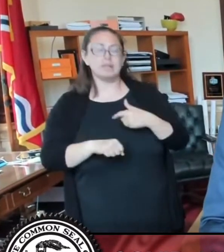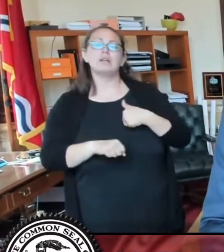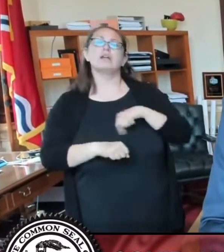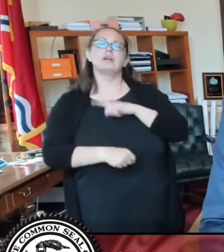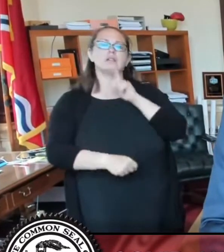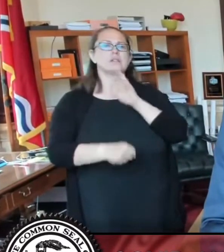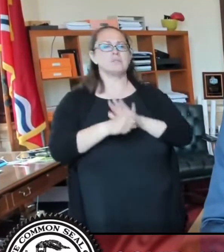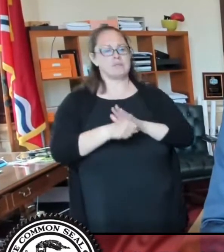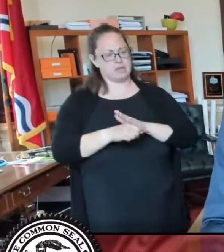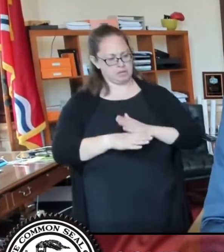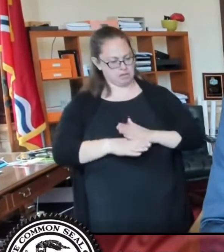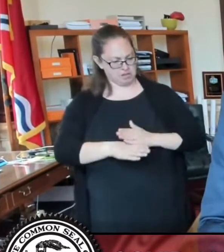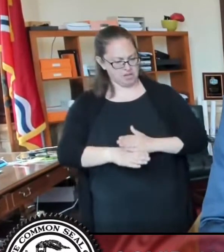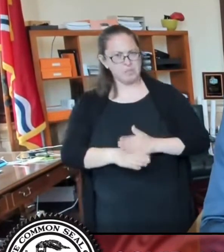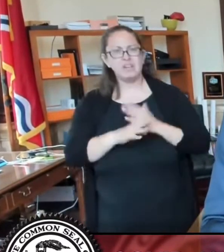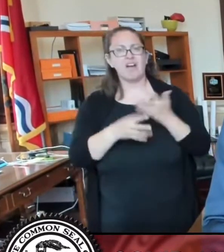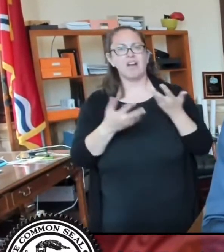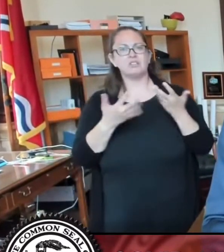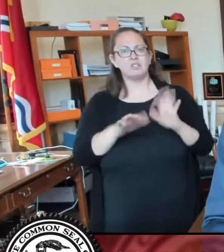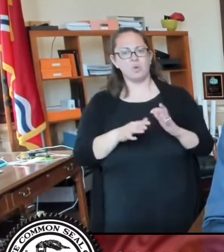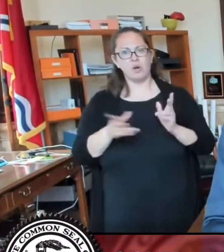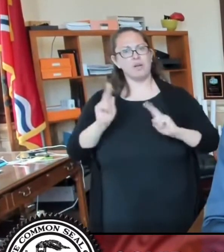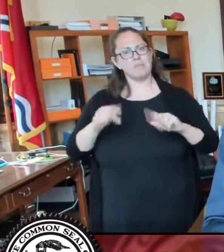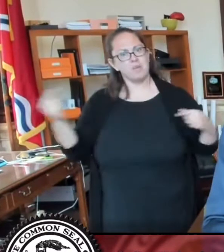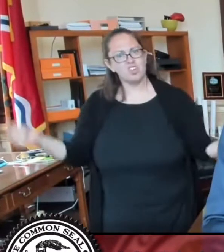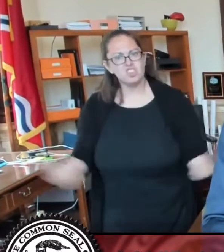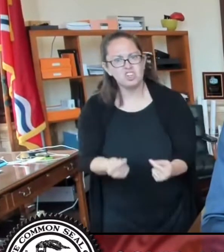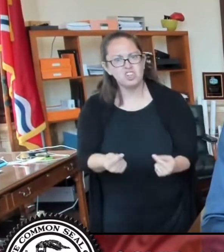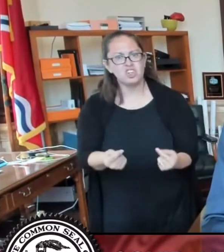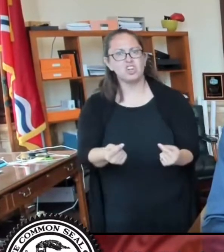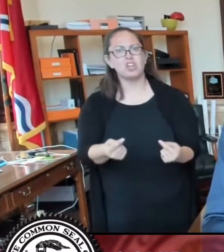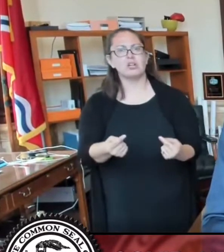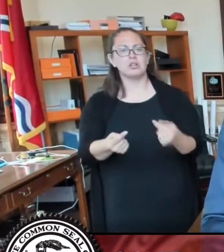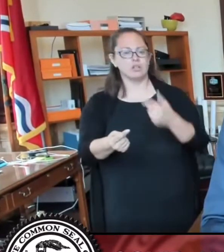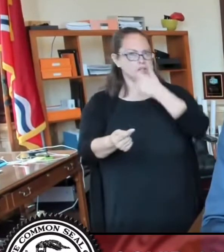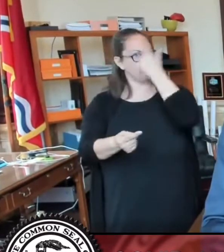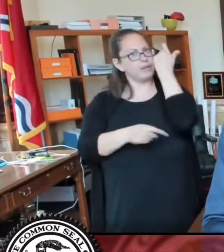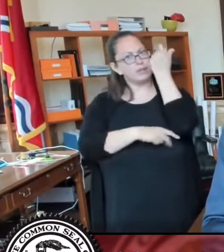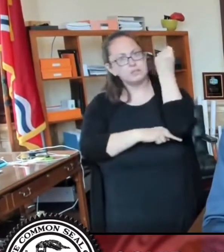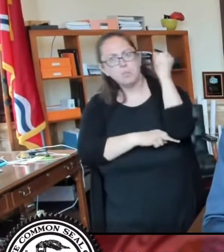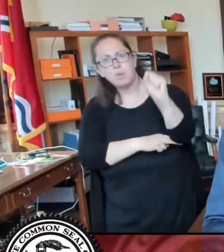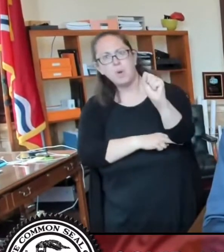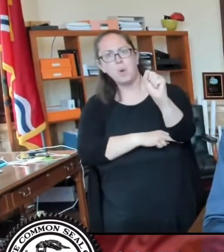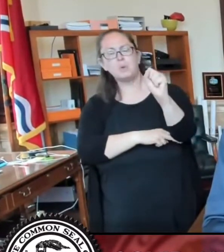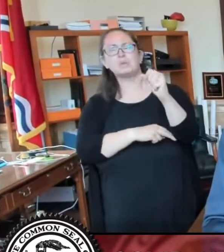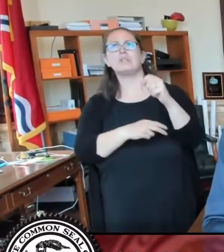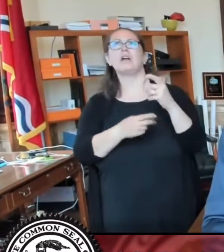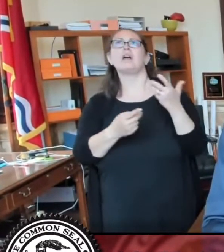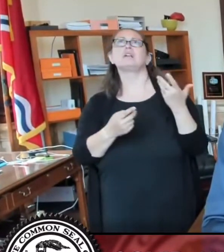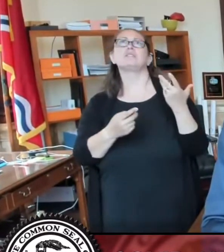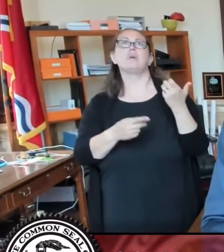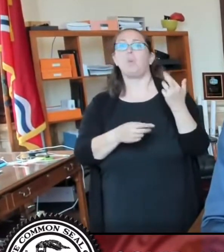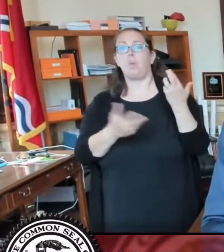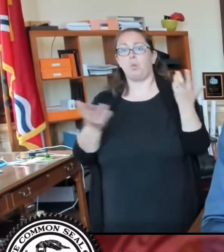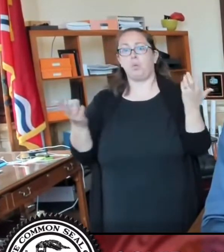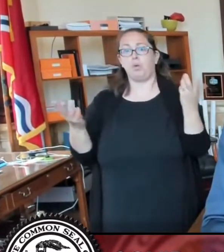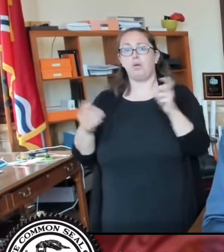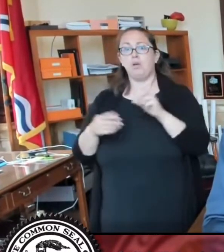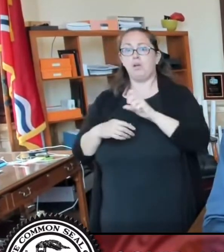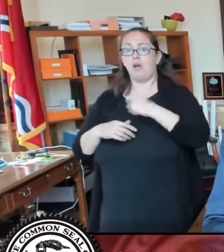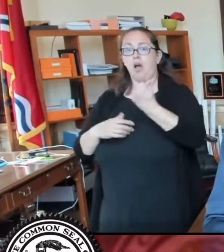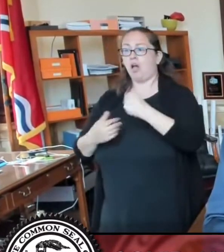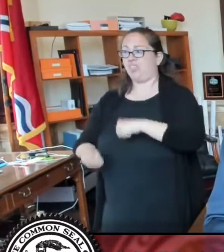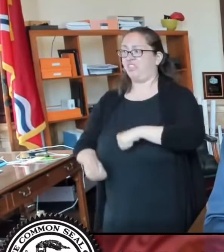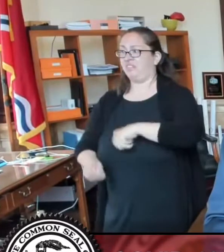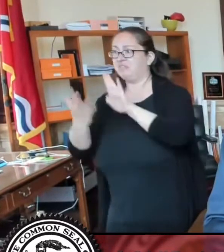to protecting against injuries to our citizens as a result of protests or in any other